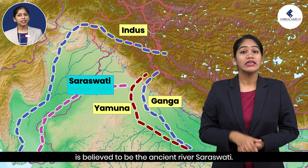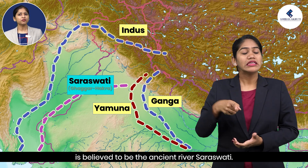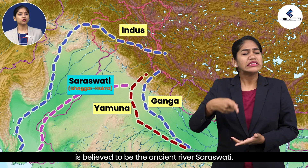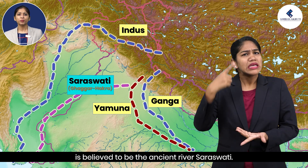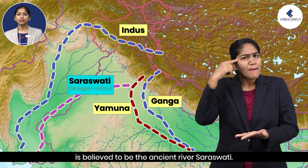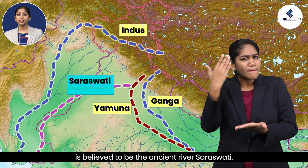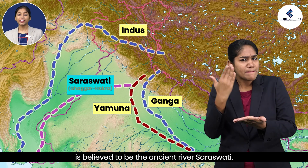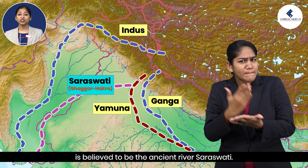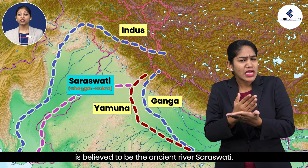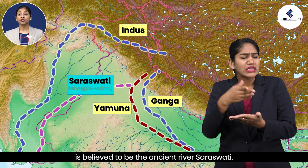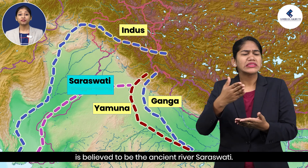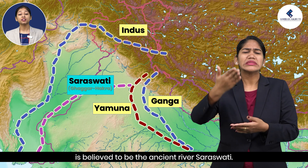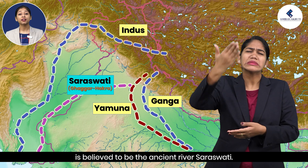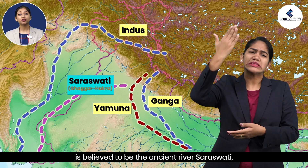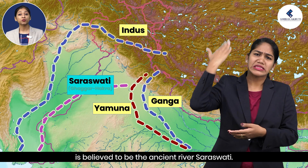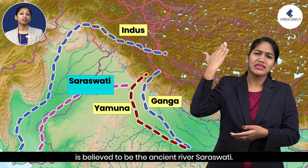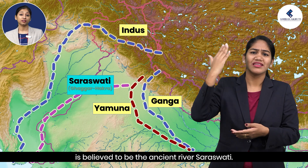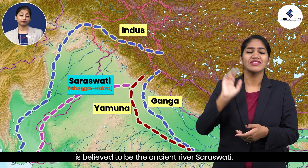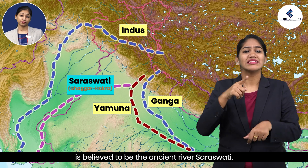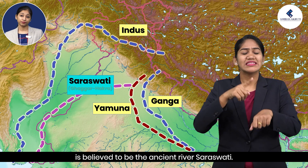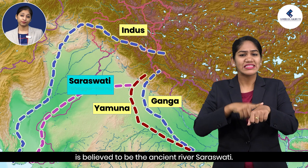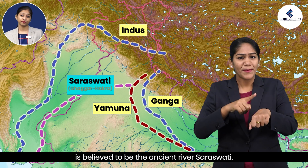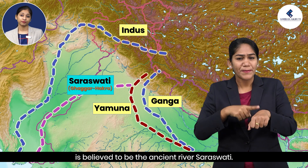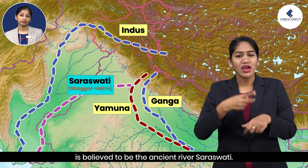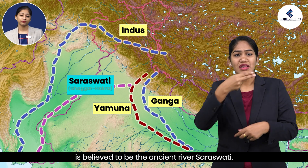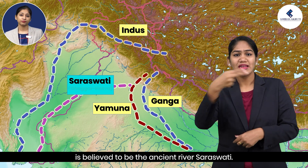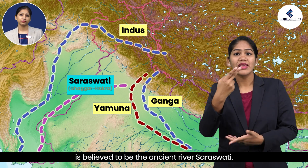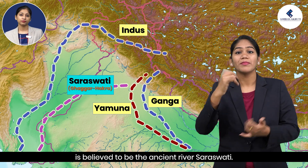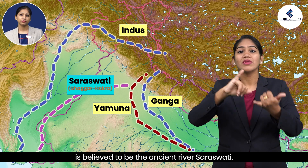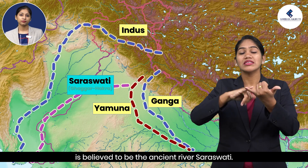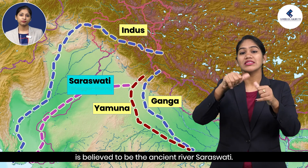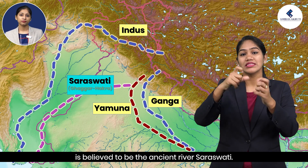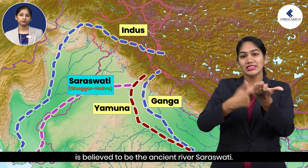is believed to be the ancient river Saraswati.